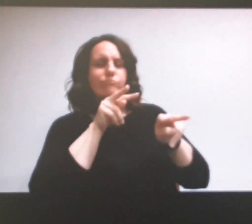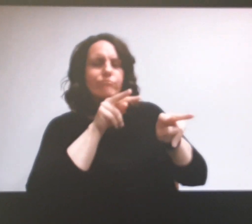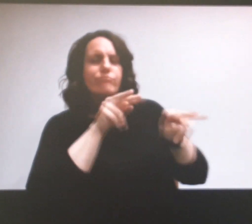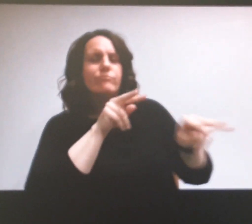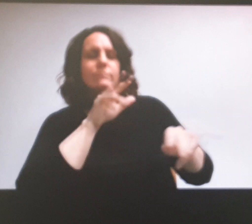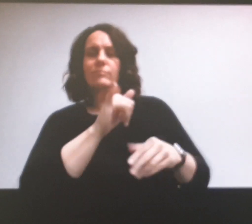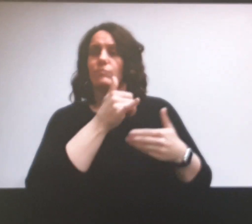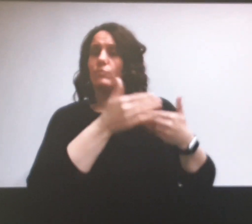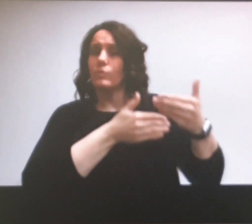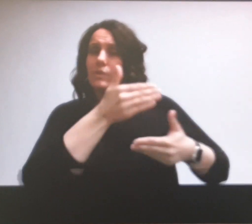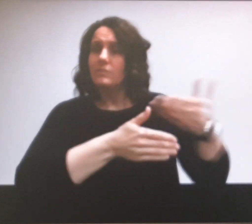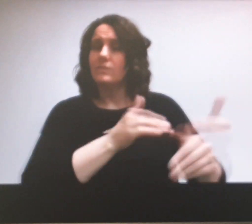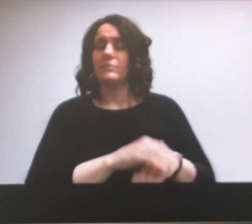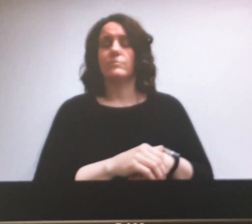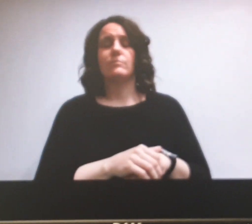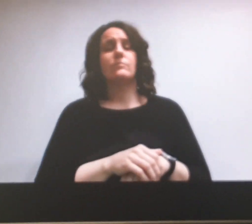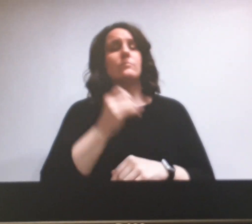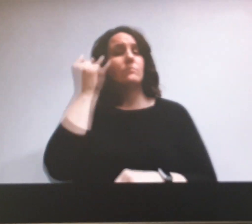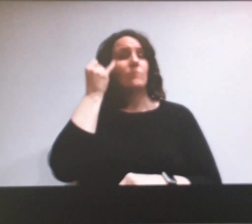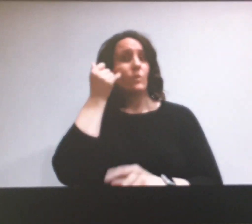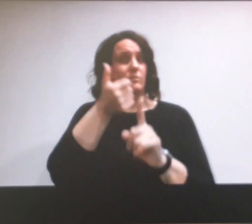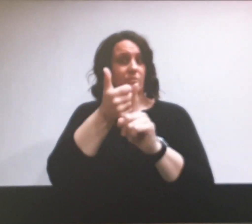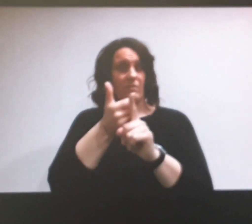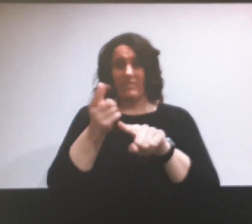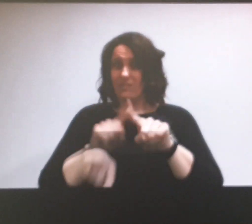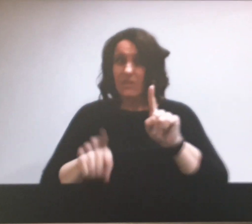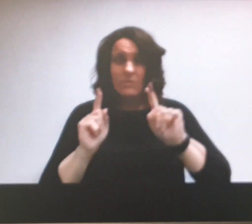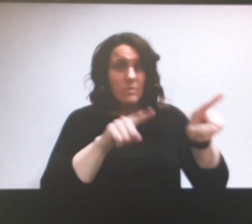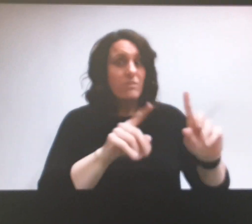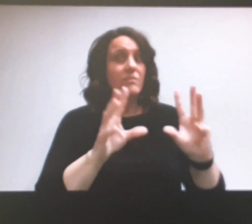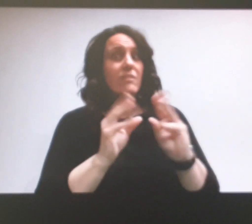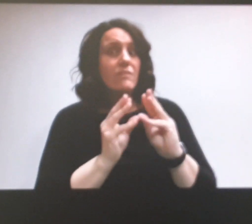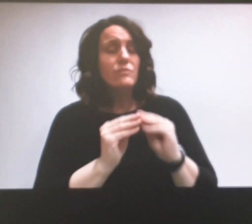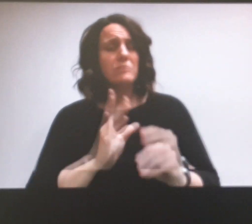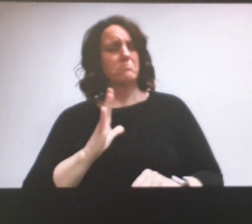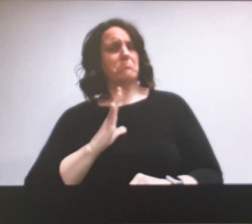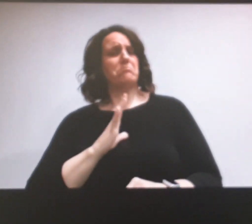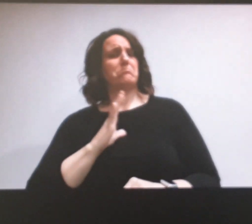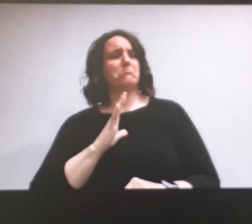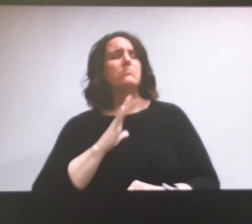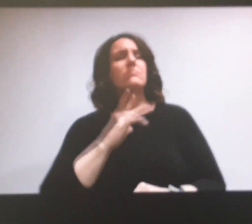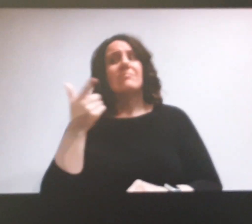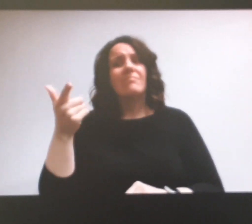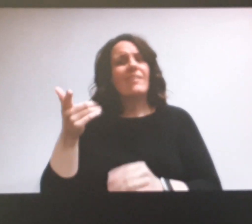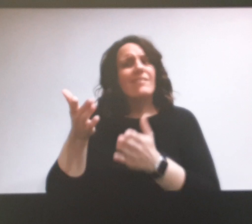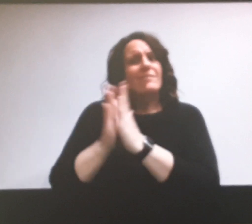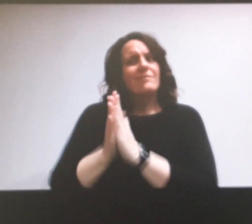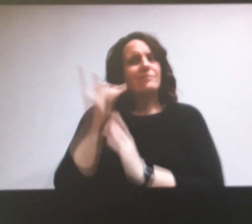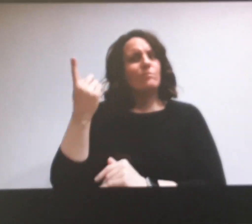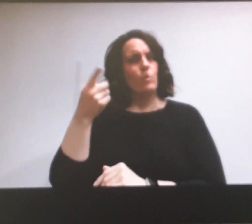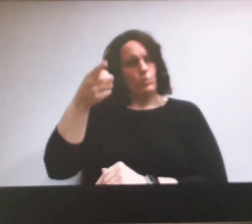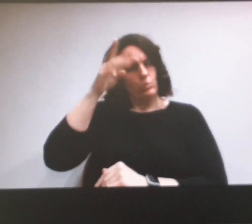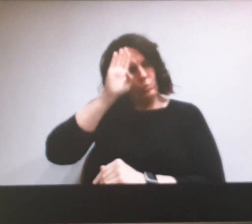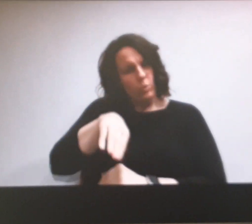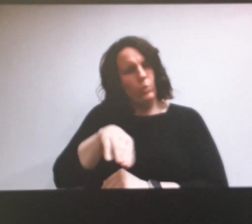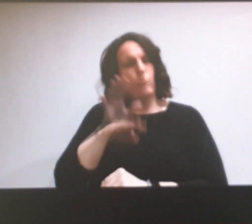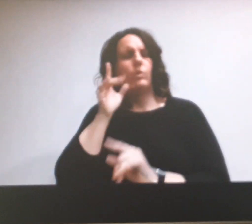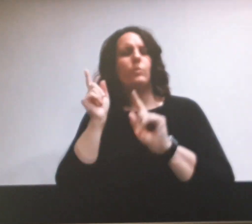is your responsibility to go through this process. If you can't go to the conference itself, that's fine. You